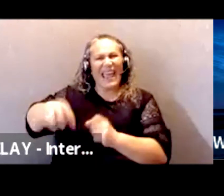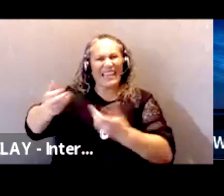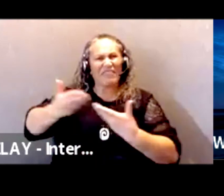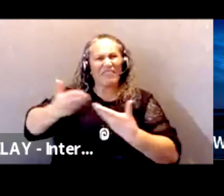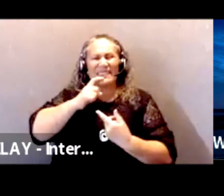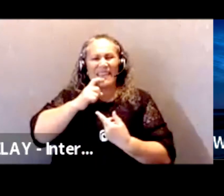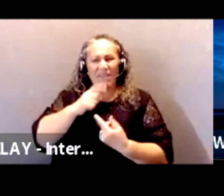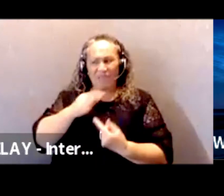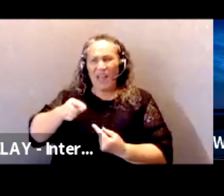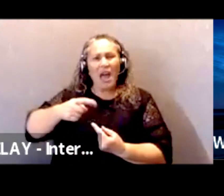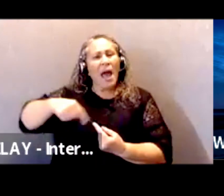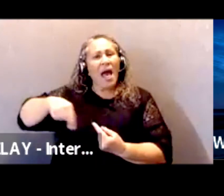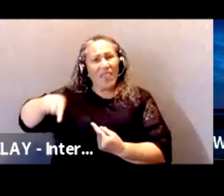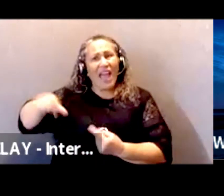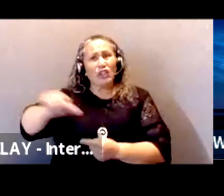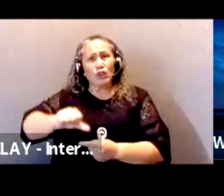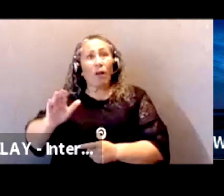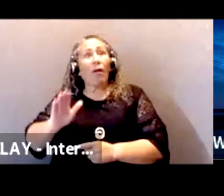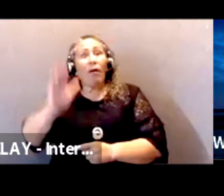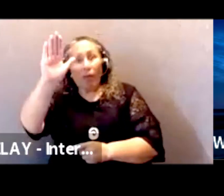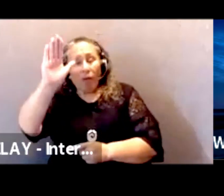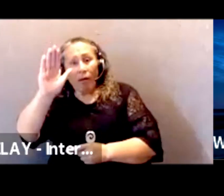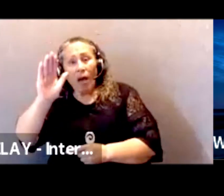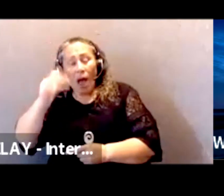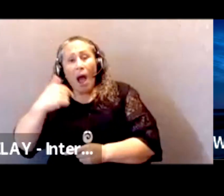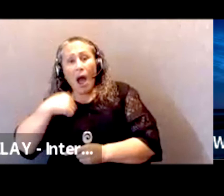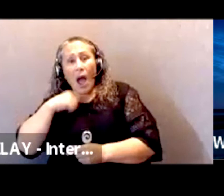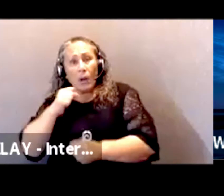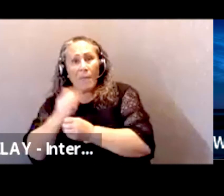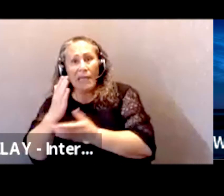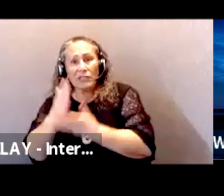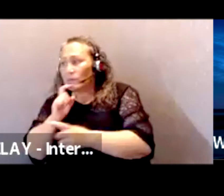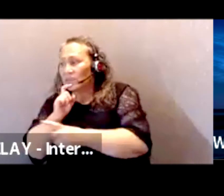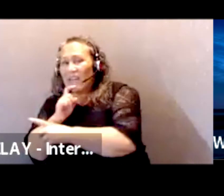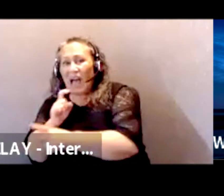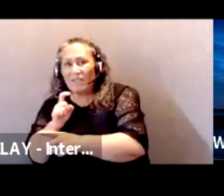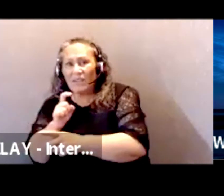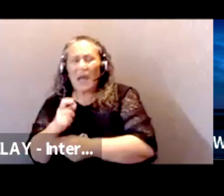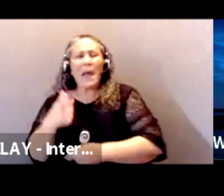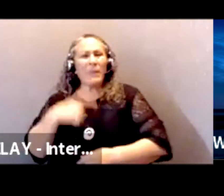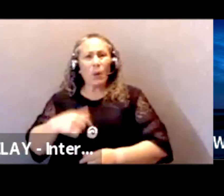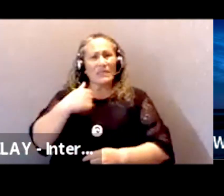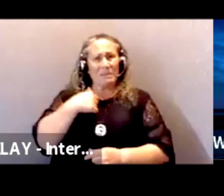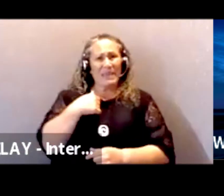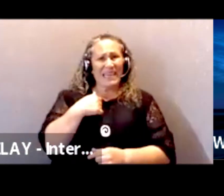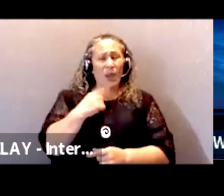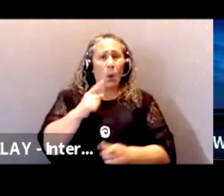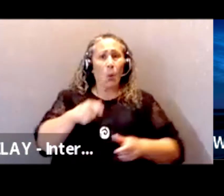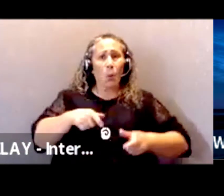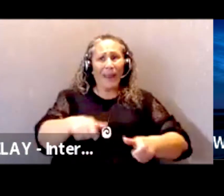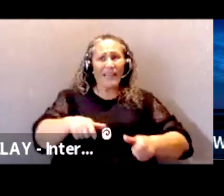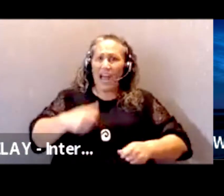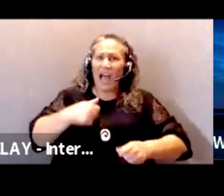hand up and do the mandate instead of putting us in a position where we have to fire people after we've invested time in